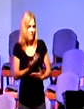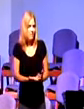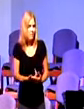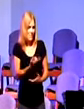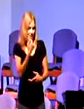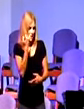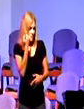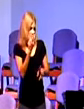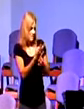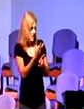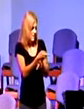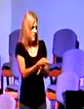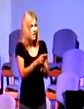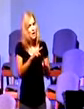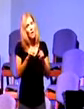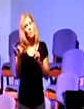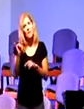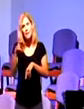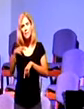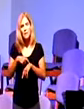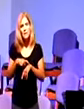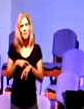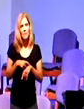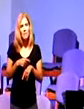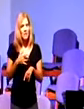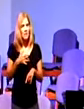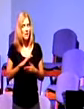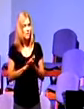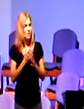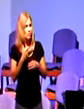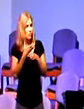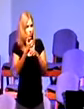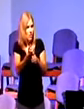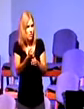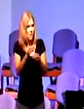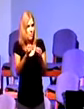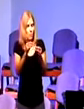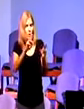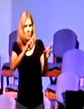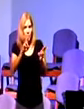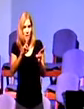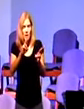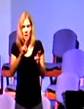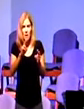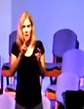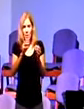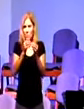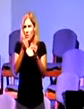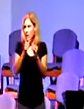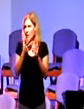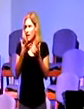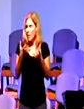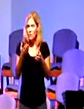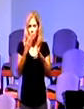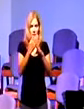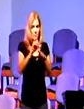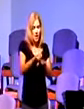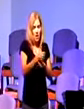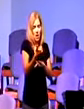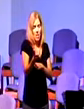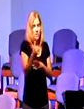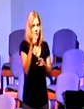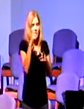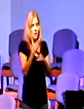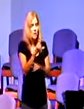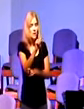care of her. But at the same time, I felt stronger and more prepared. And more than anything, I wanted to protect my other sister,